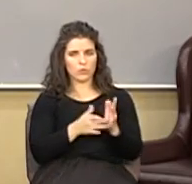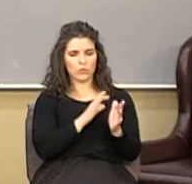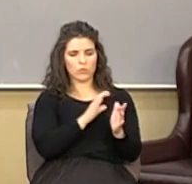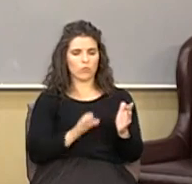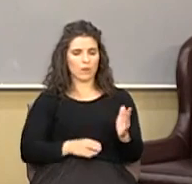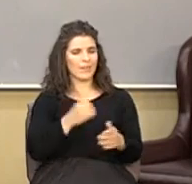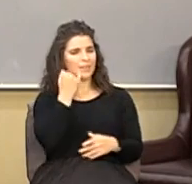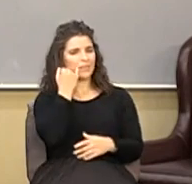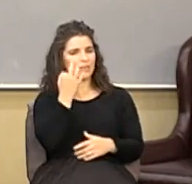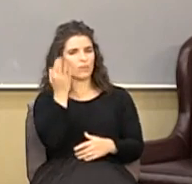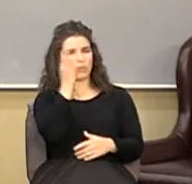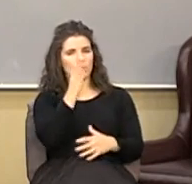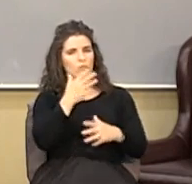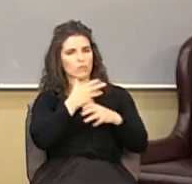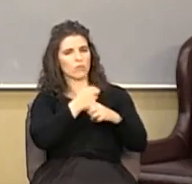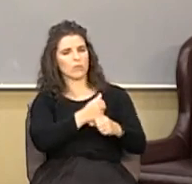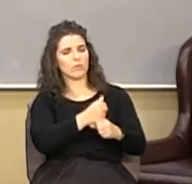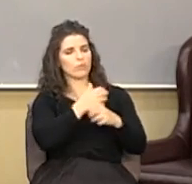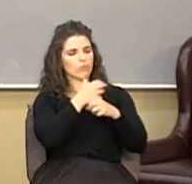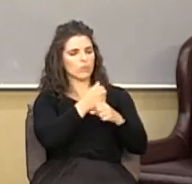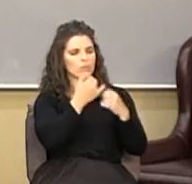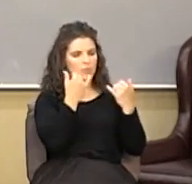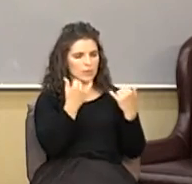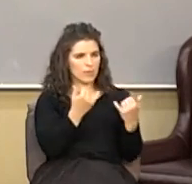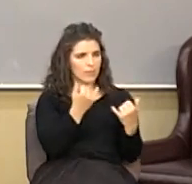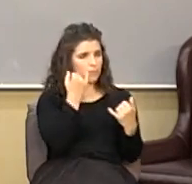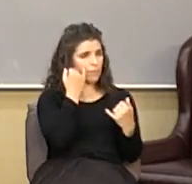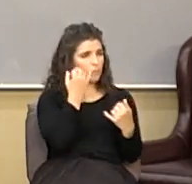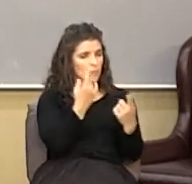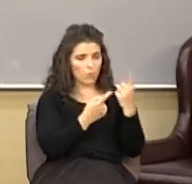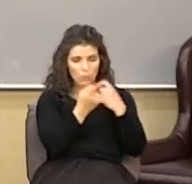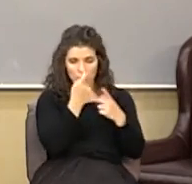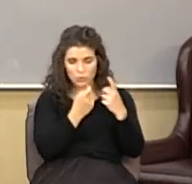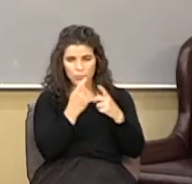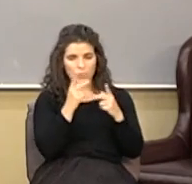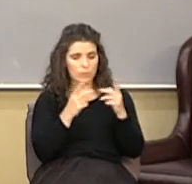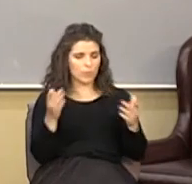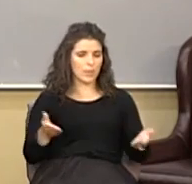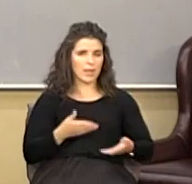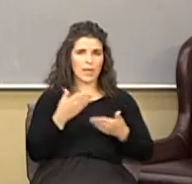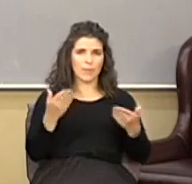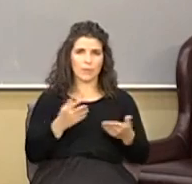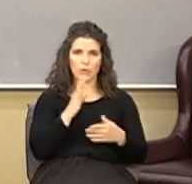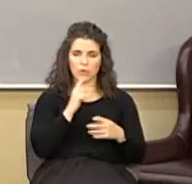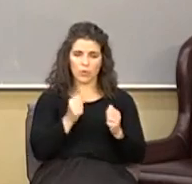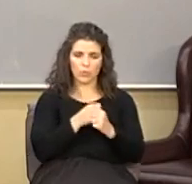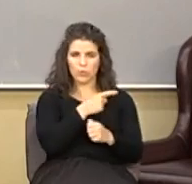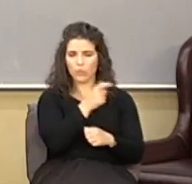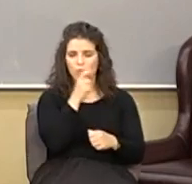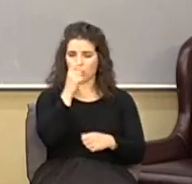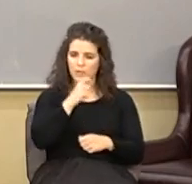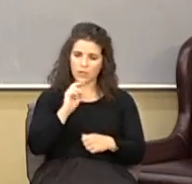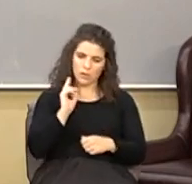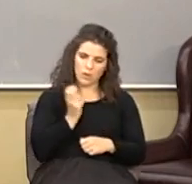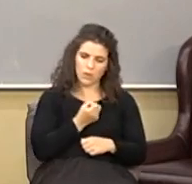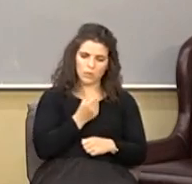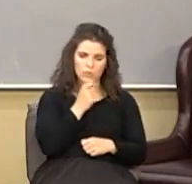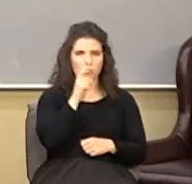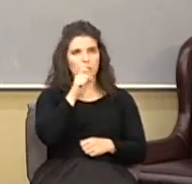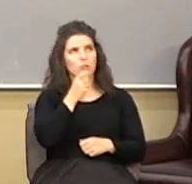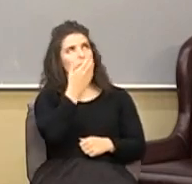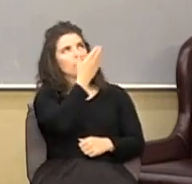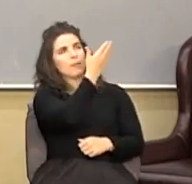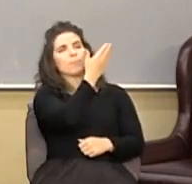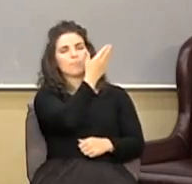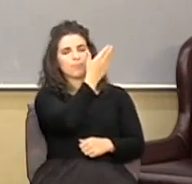if you never trusted him you need to do that today if you got a question about that people around here would be happy to talk with you you don't need us though you need him you don't have to go